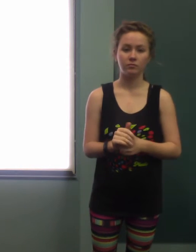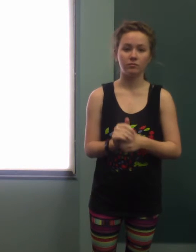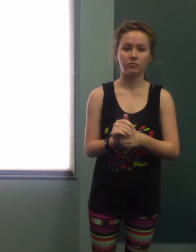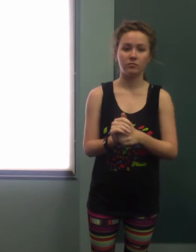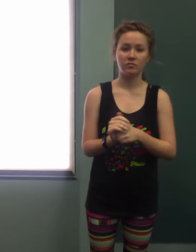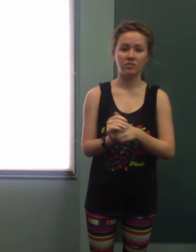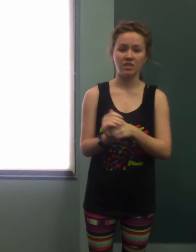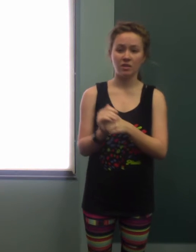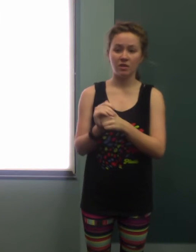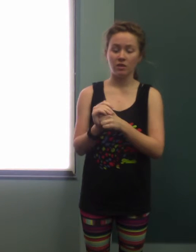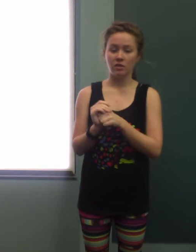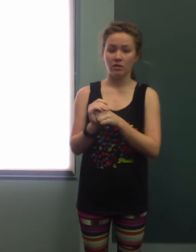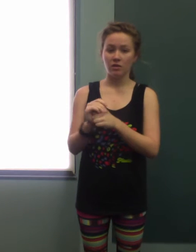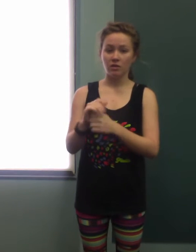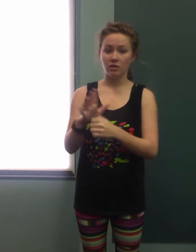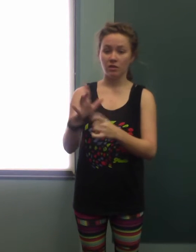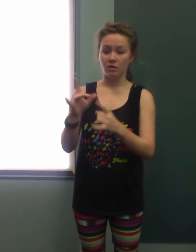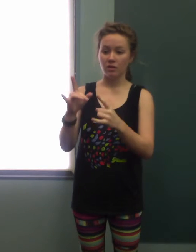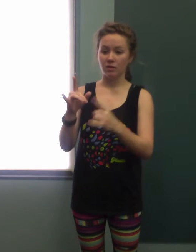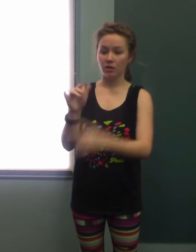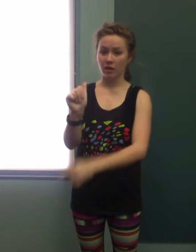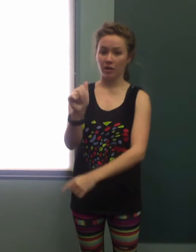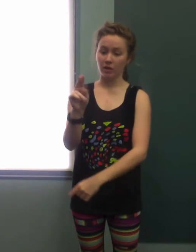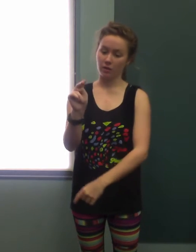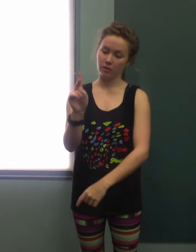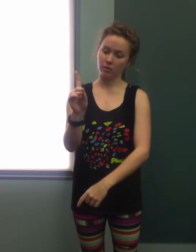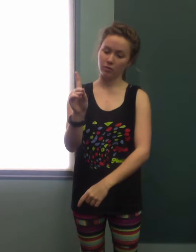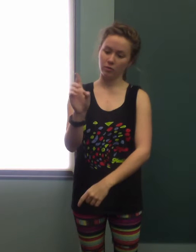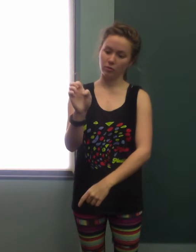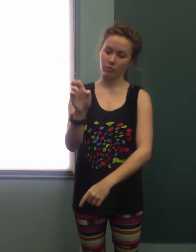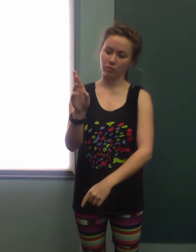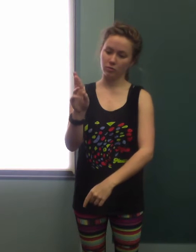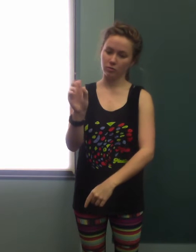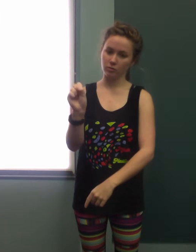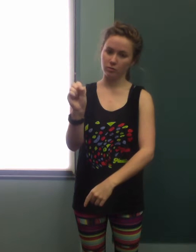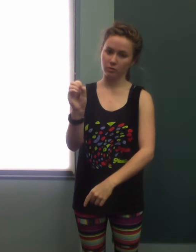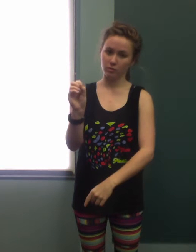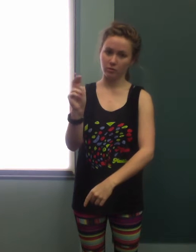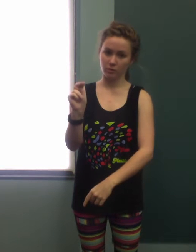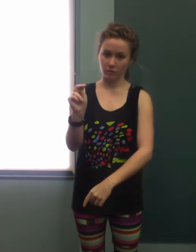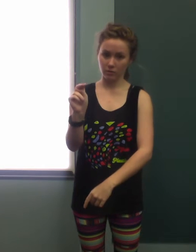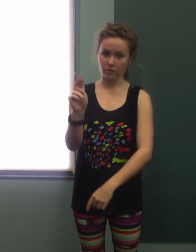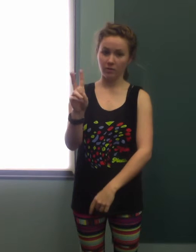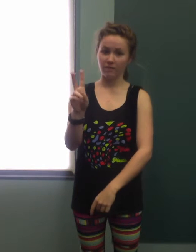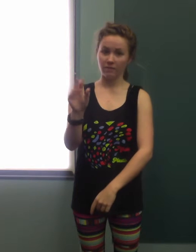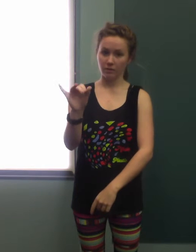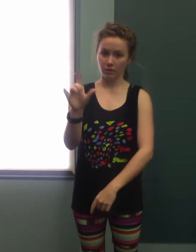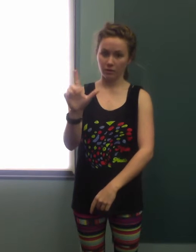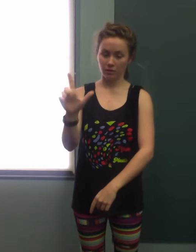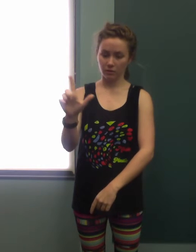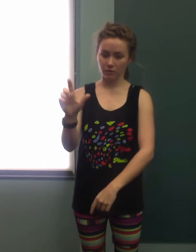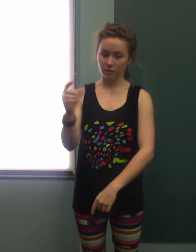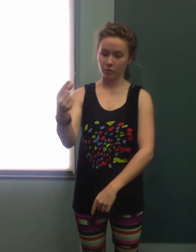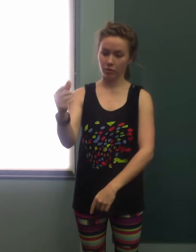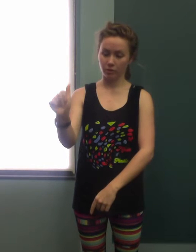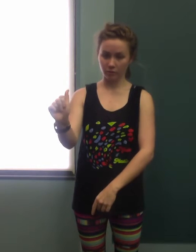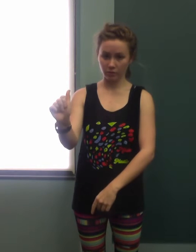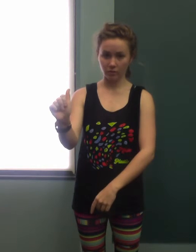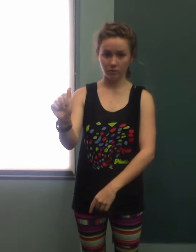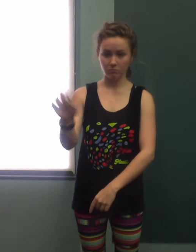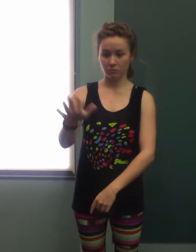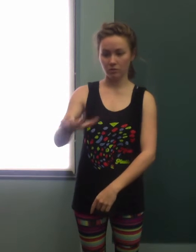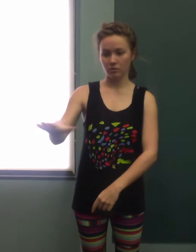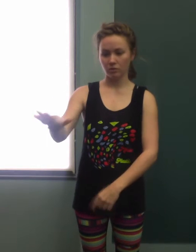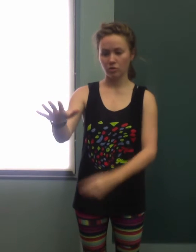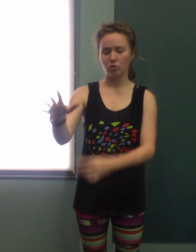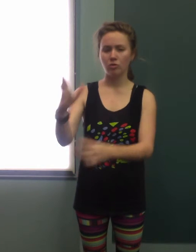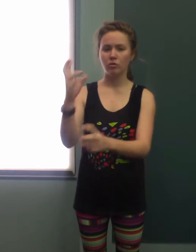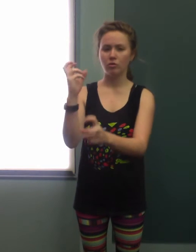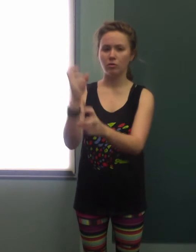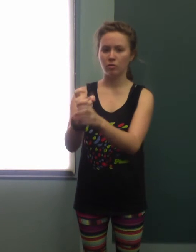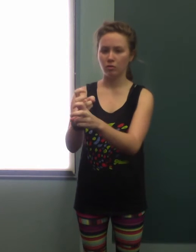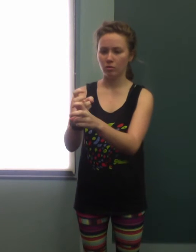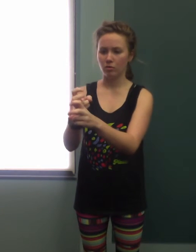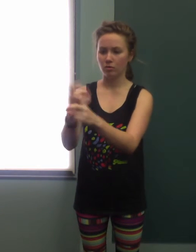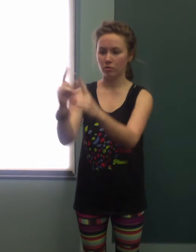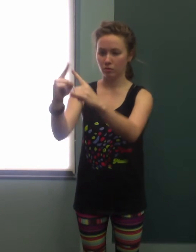Georgia. Over the course of the war, 41,000 northern prisoners were encamped there. Close